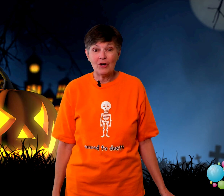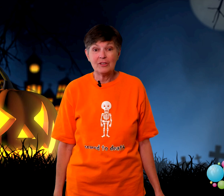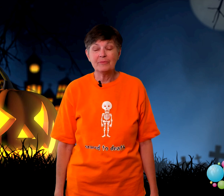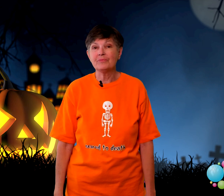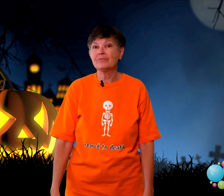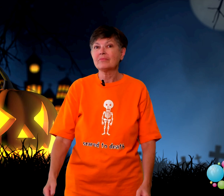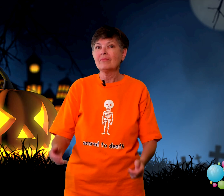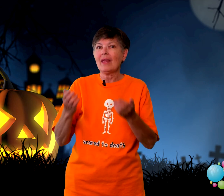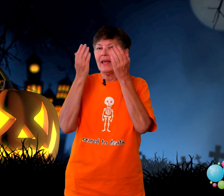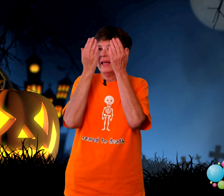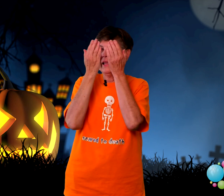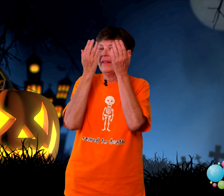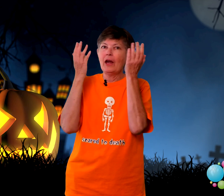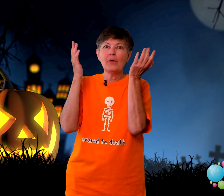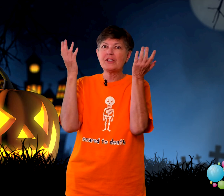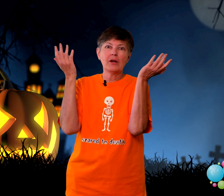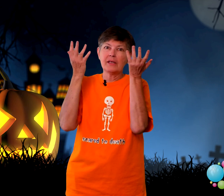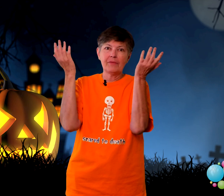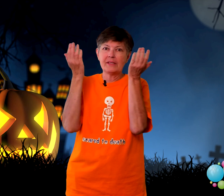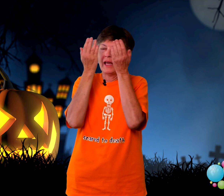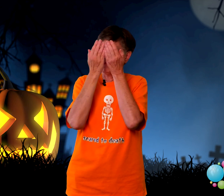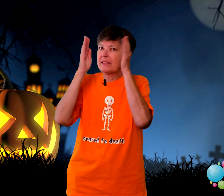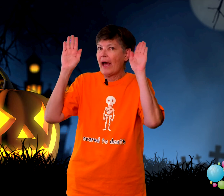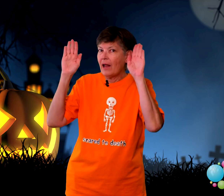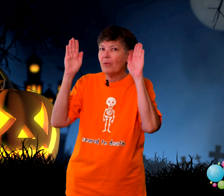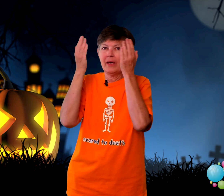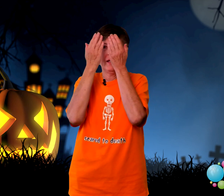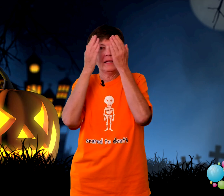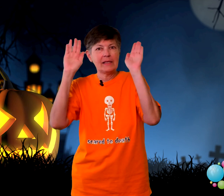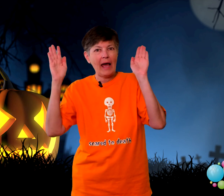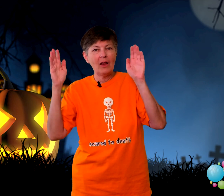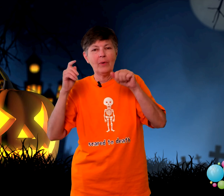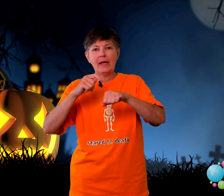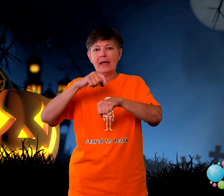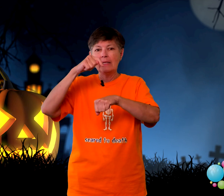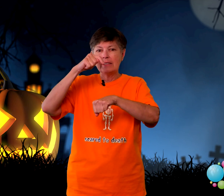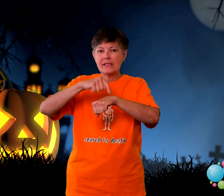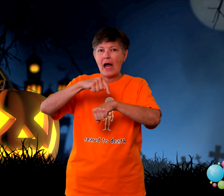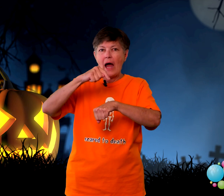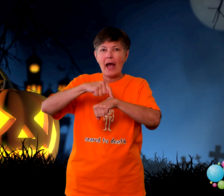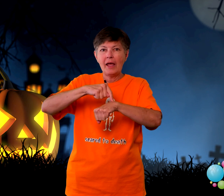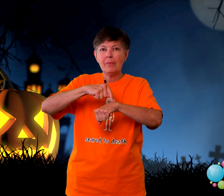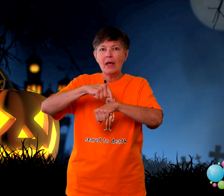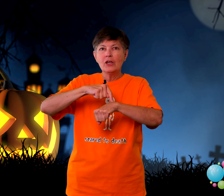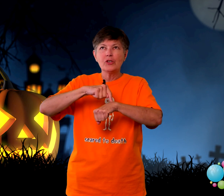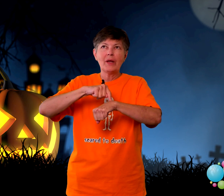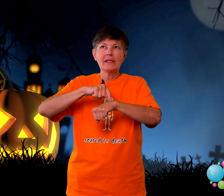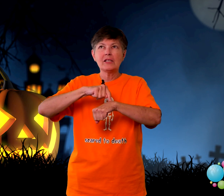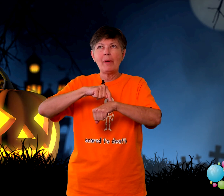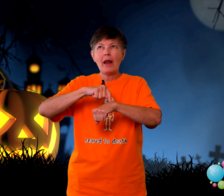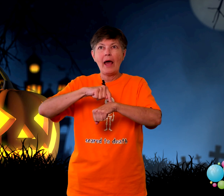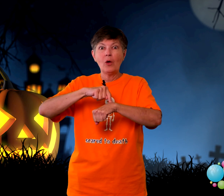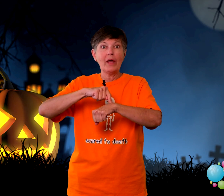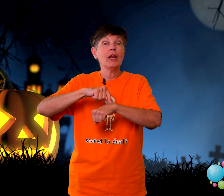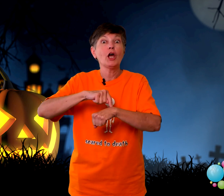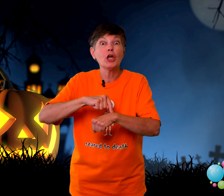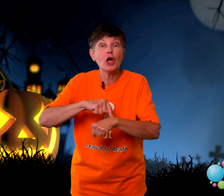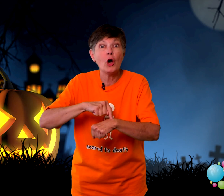verse, and it always starts out the same. It's Halloween. It's Halloween. It's time. So what else is about Halloween?